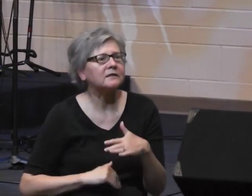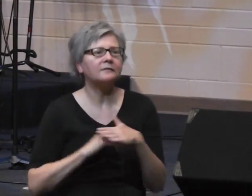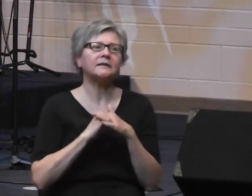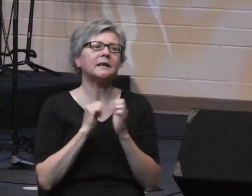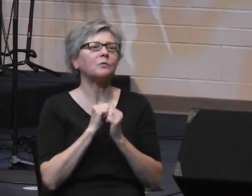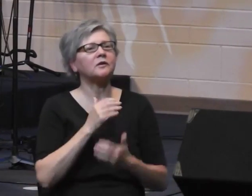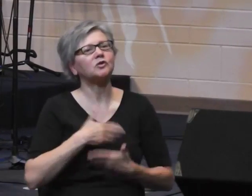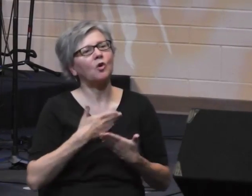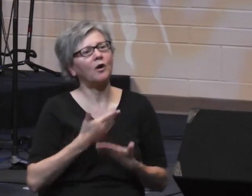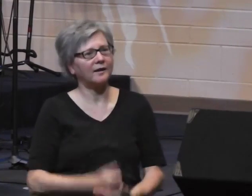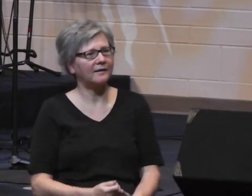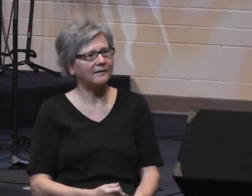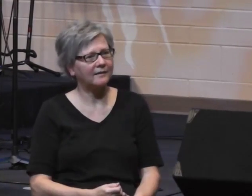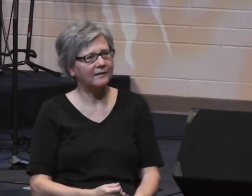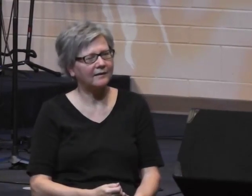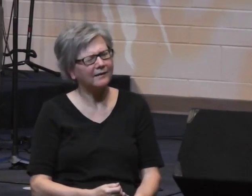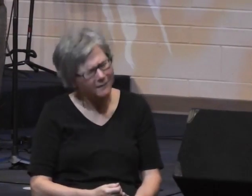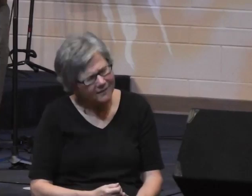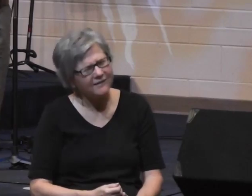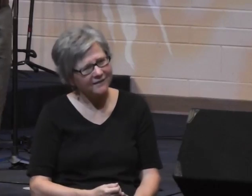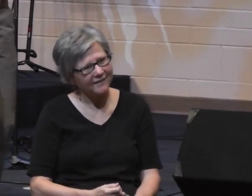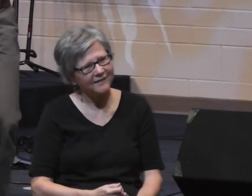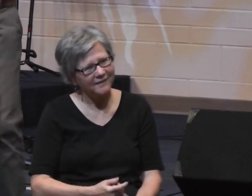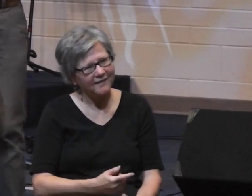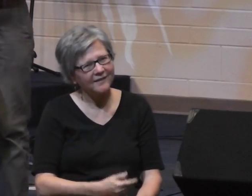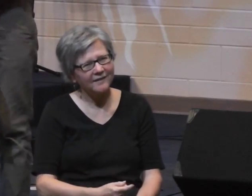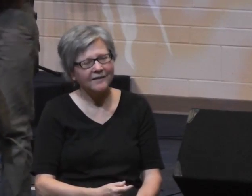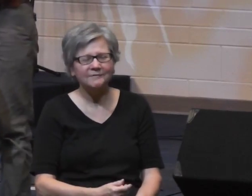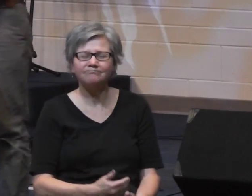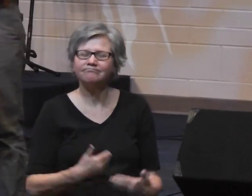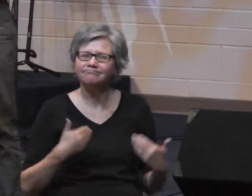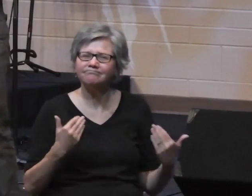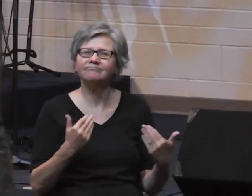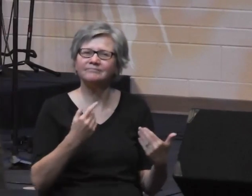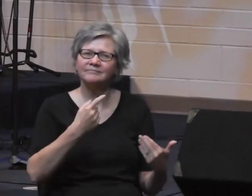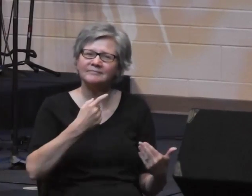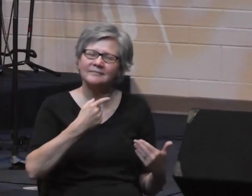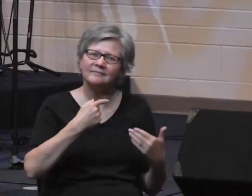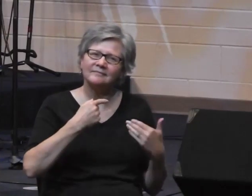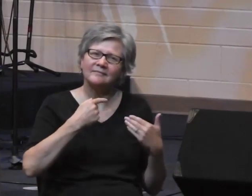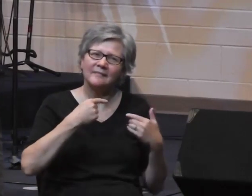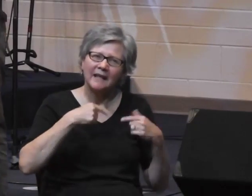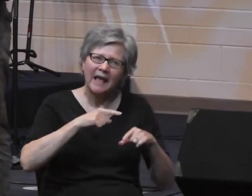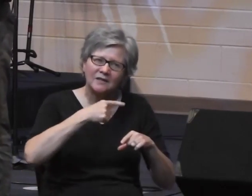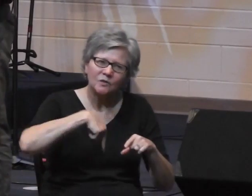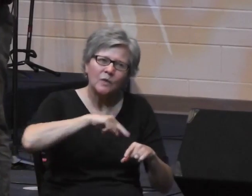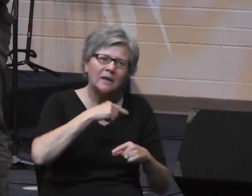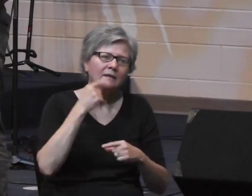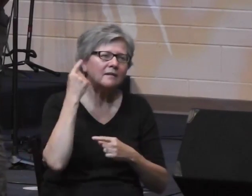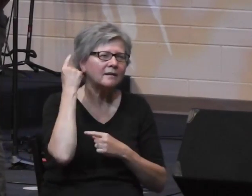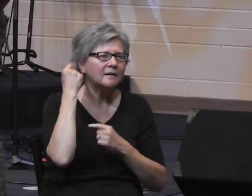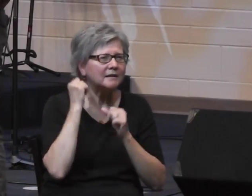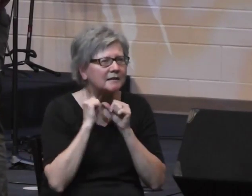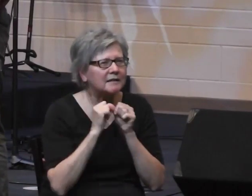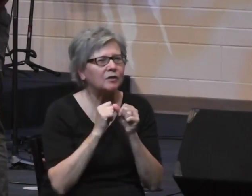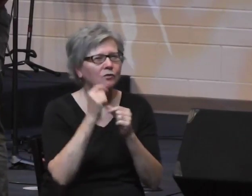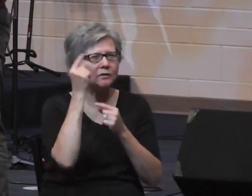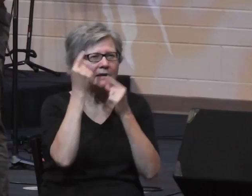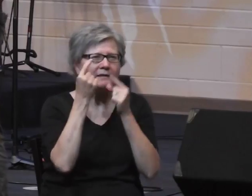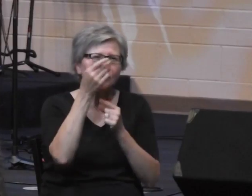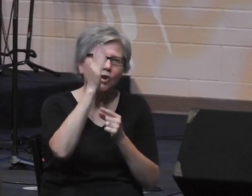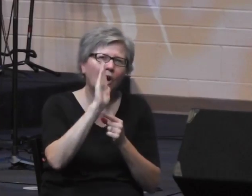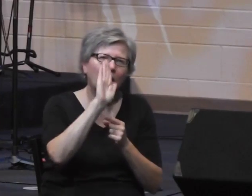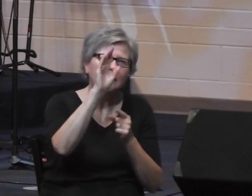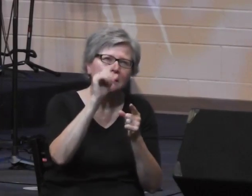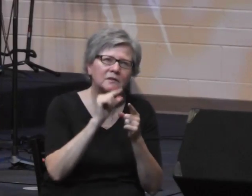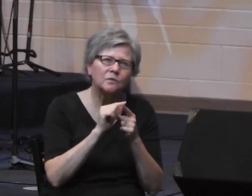in your life. May we be people, as we continue to consider God's words, as we continue to consider the God we